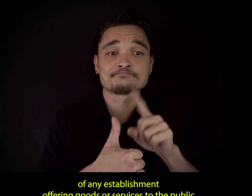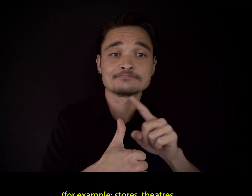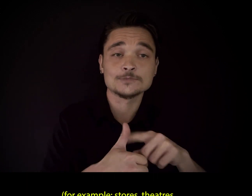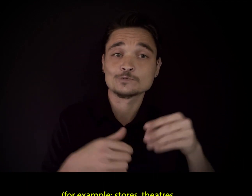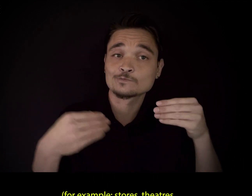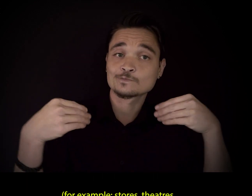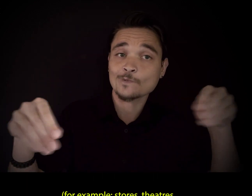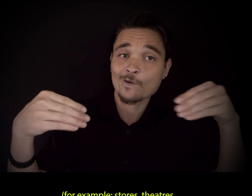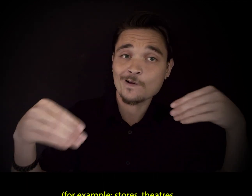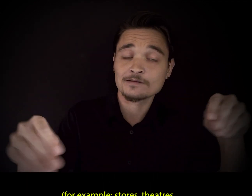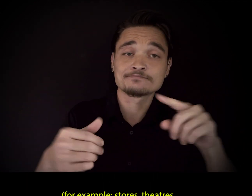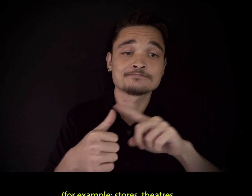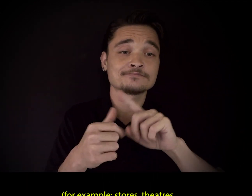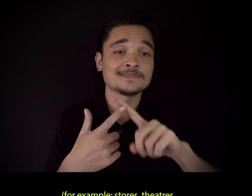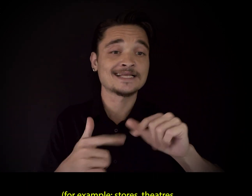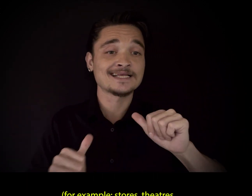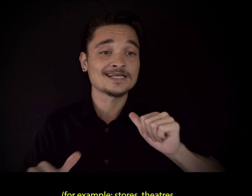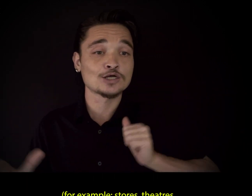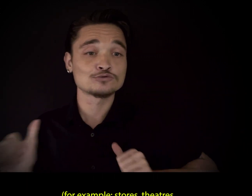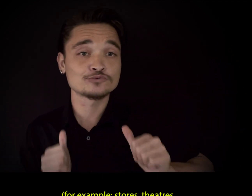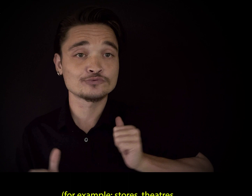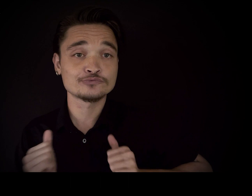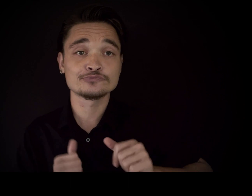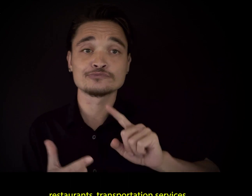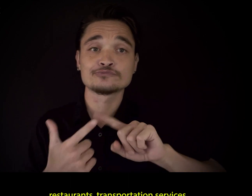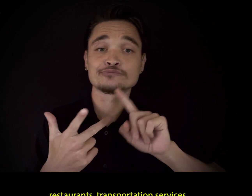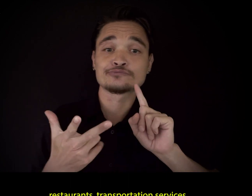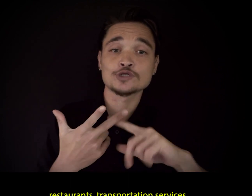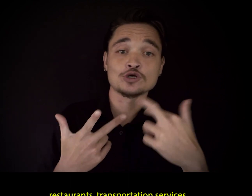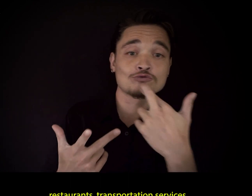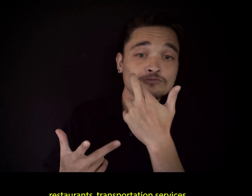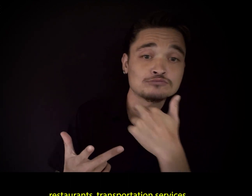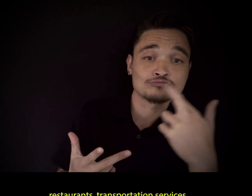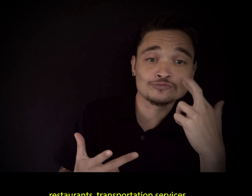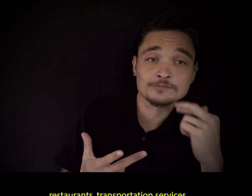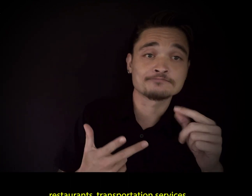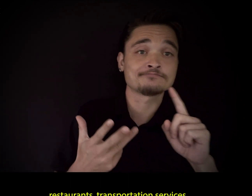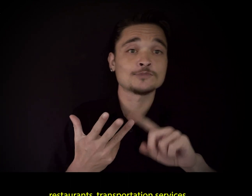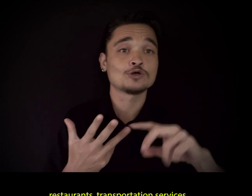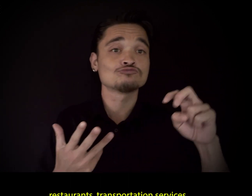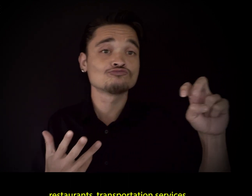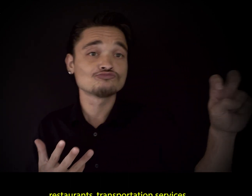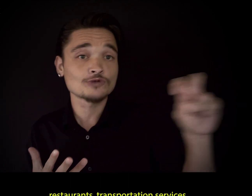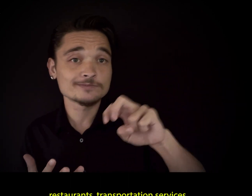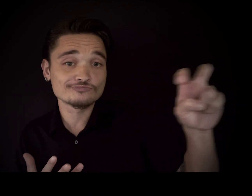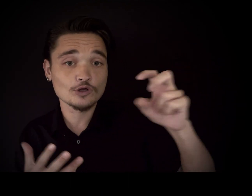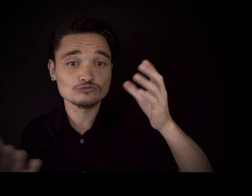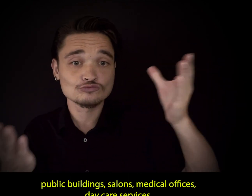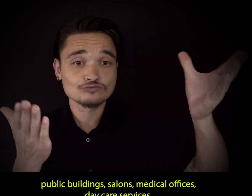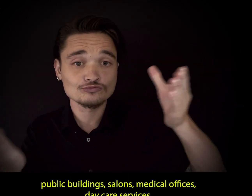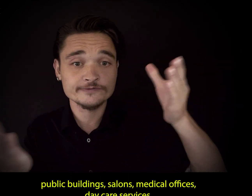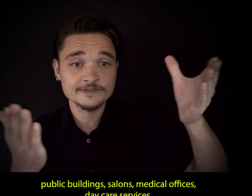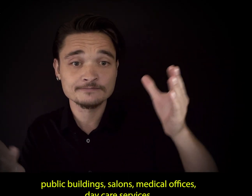For example, stores, theaters, restaurants, transportation services, public